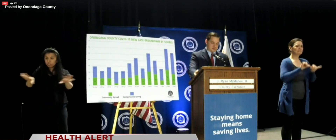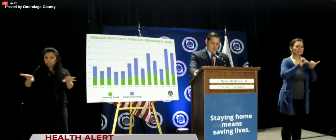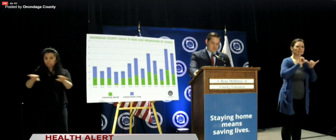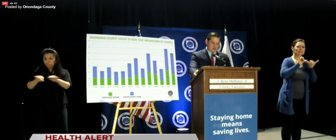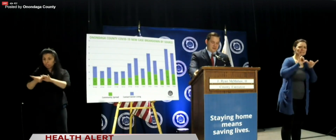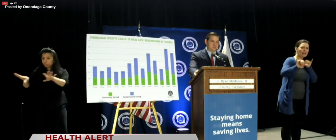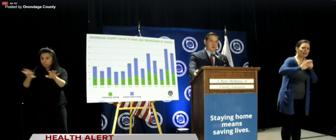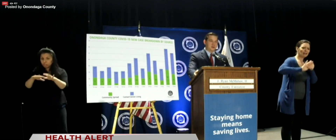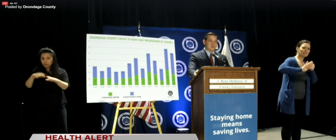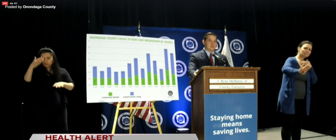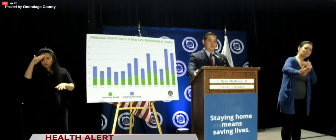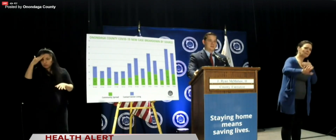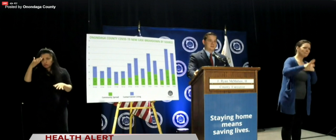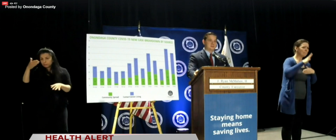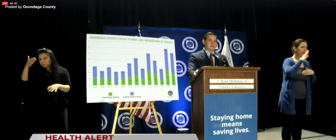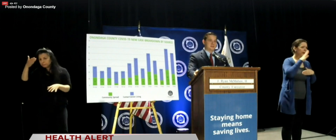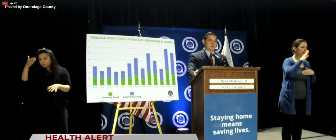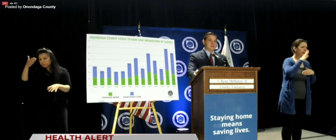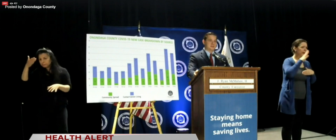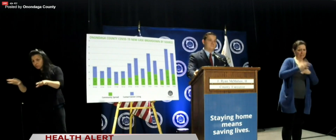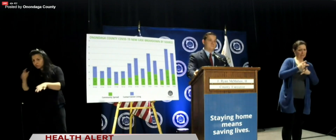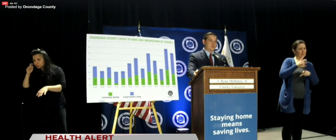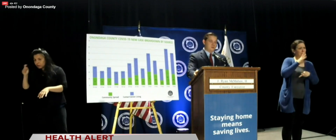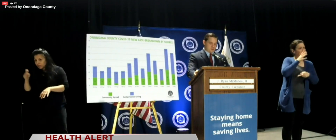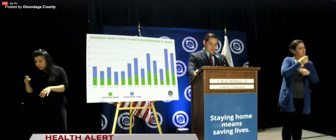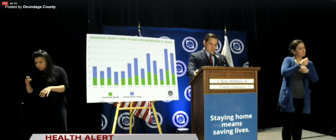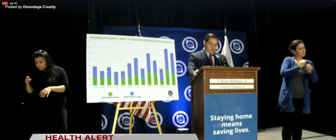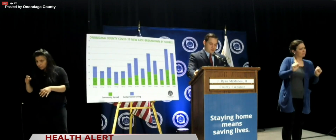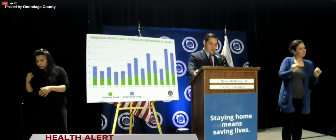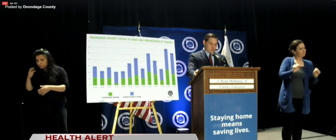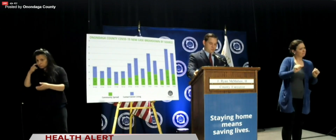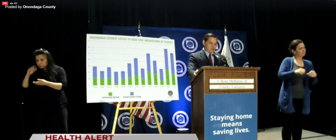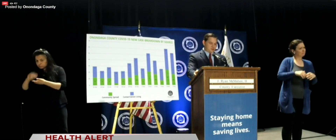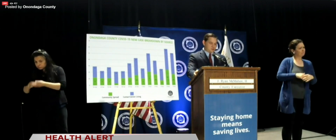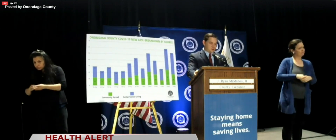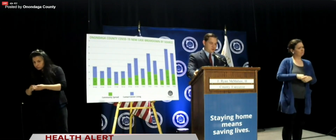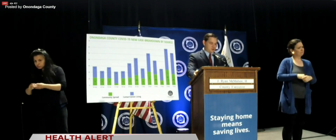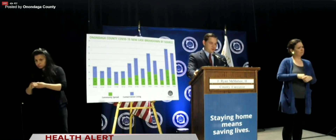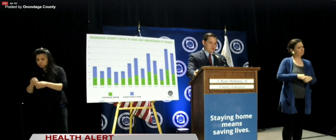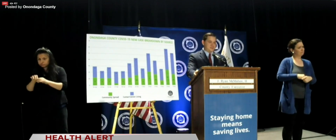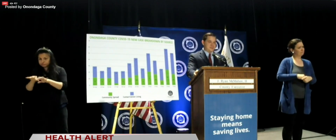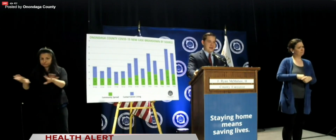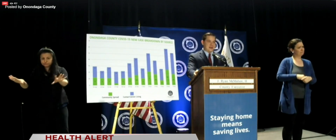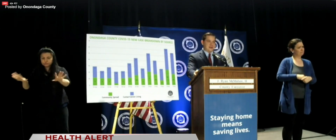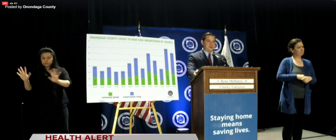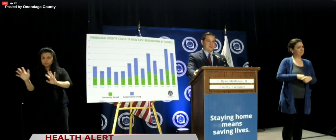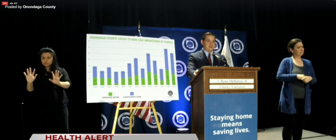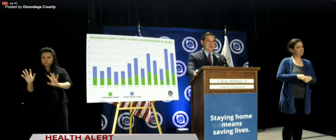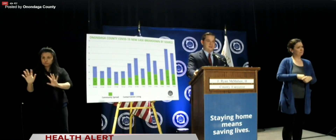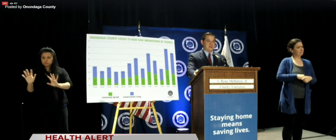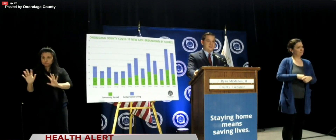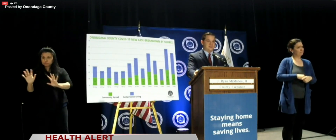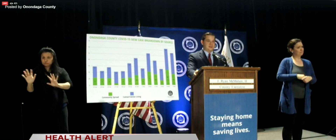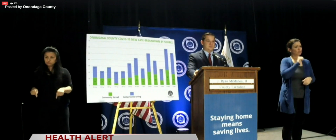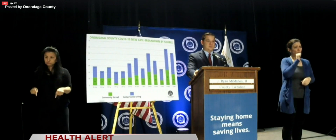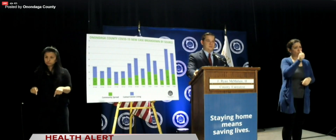I've had experience in this. It's not pretty. So make sure today